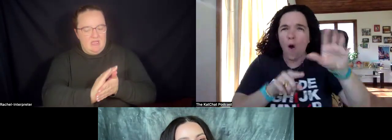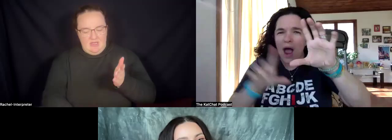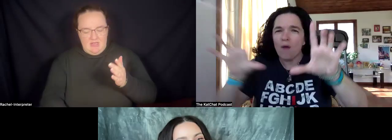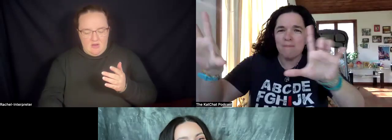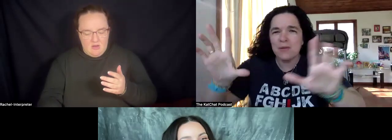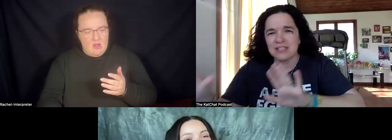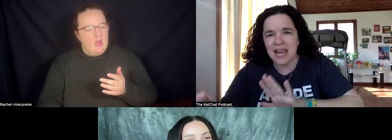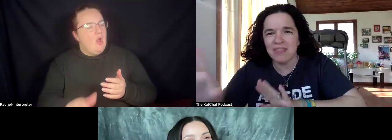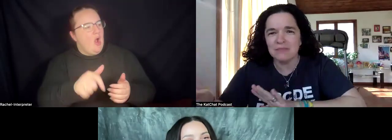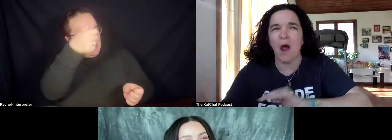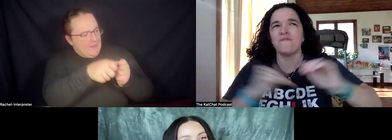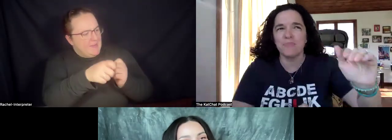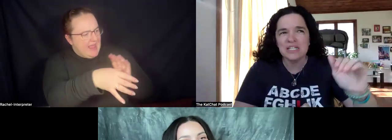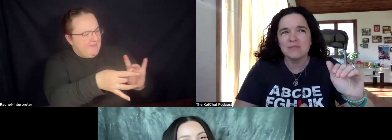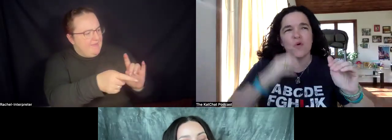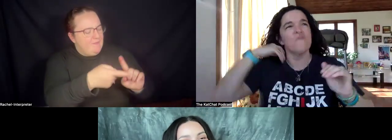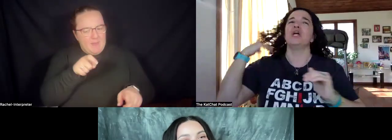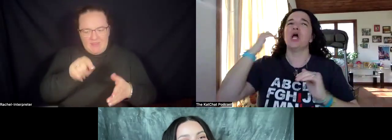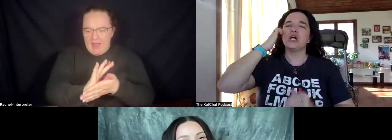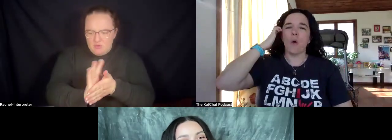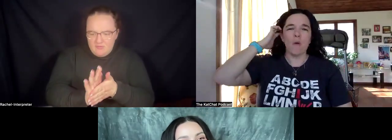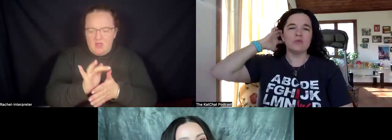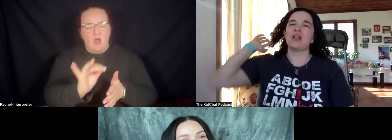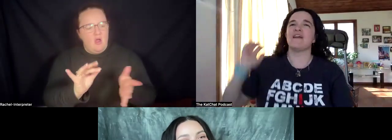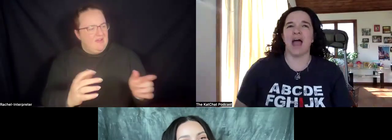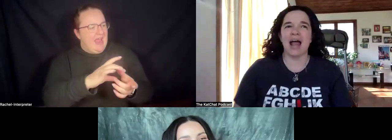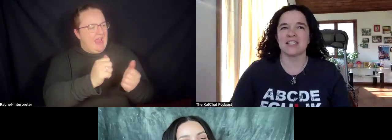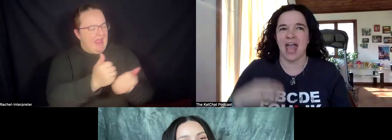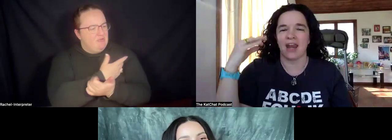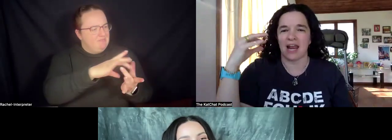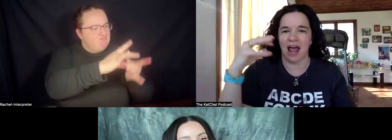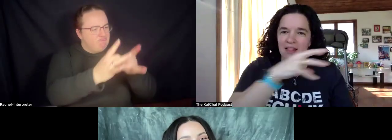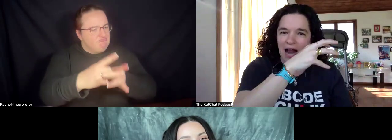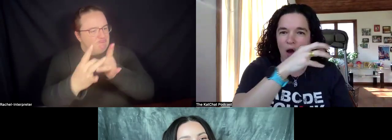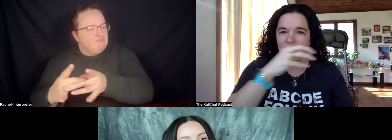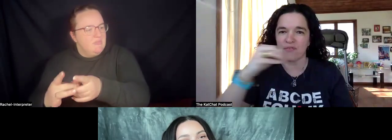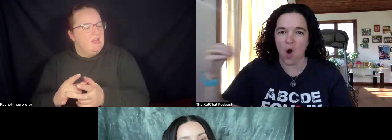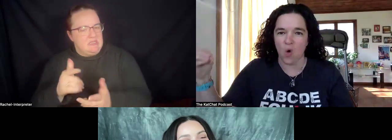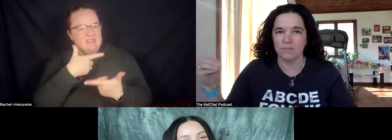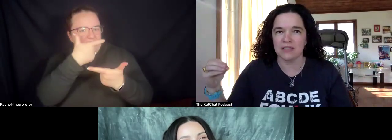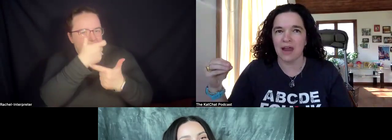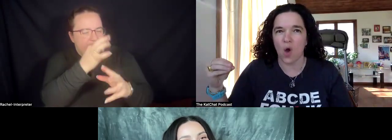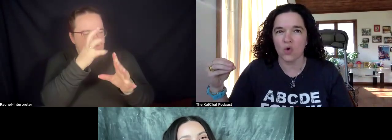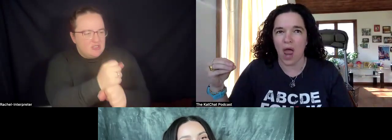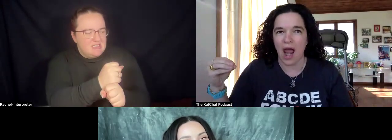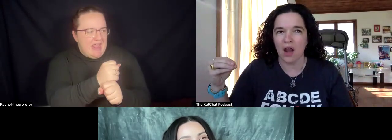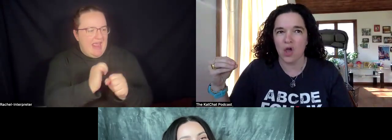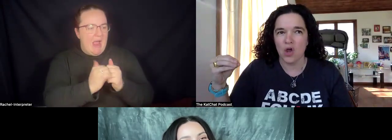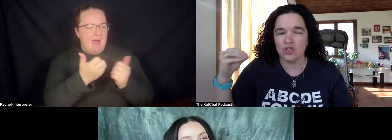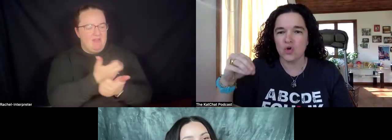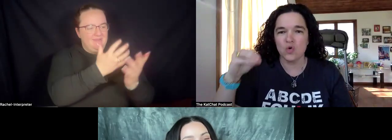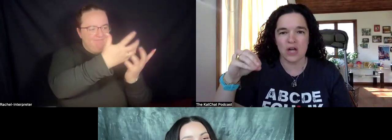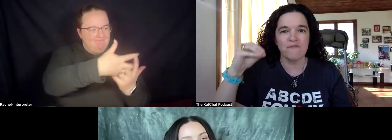movie. Oh, I remember seeing this part from this movie. So it was really fascinating. I like how it flowed because I know you